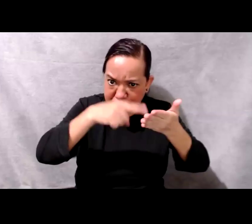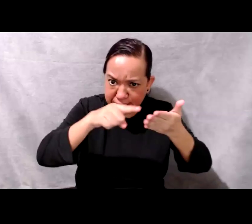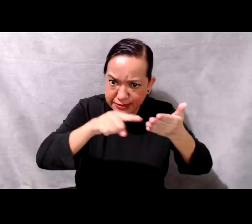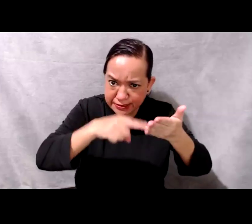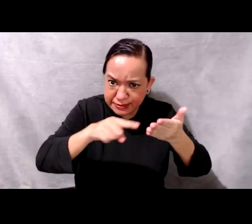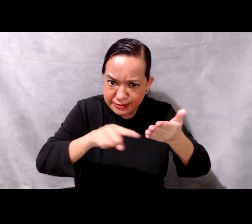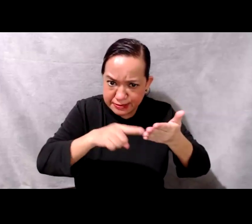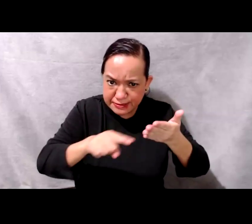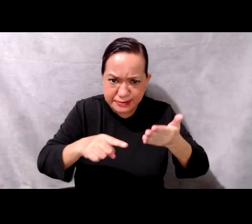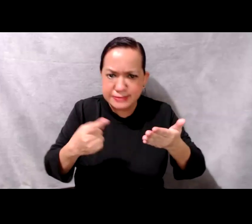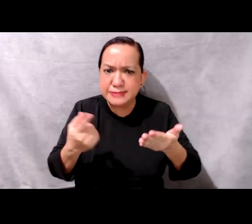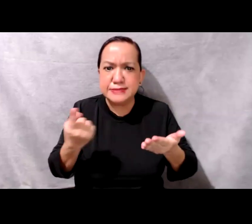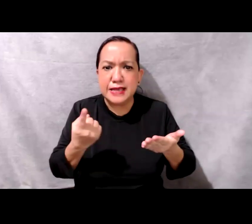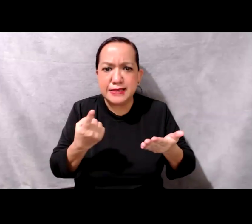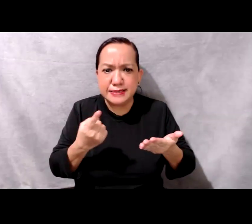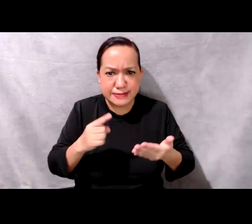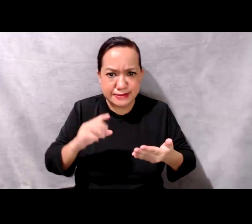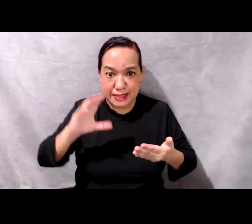are coming to accountability mechanism.